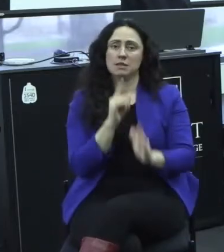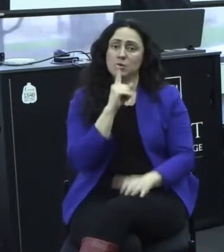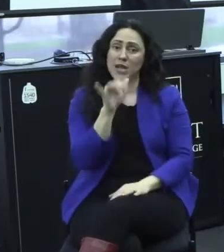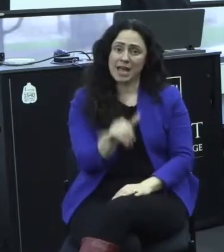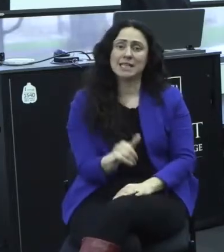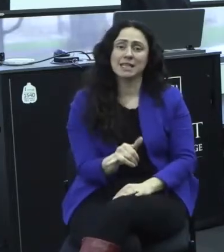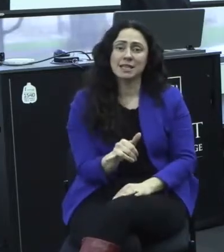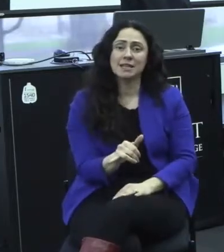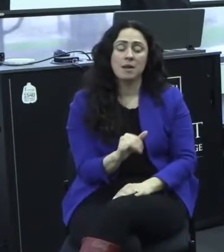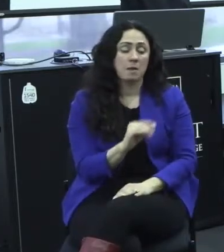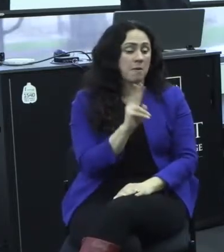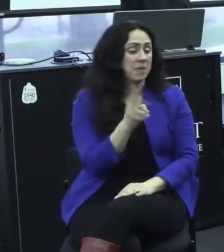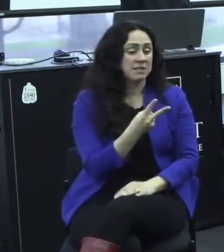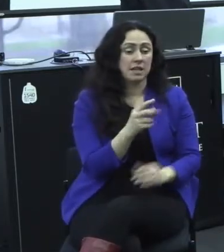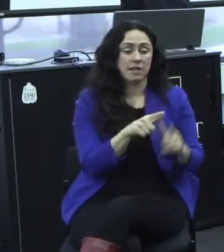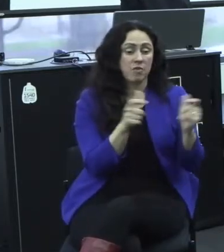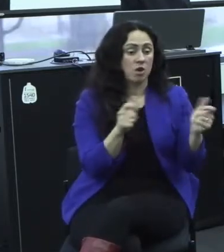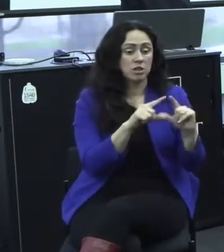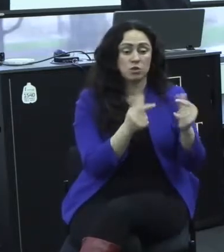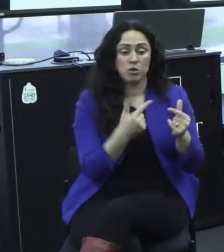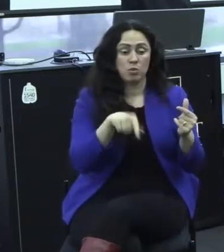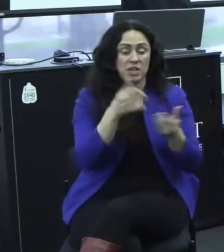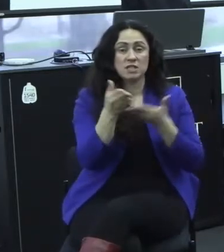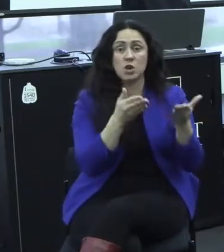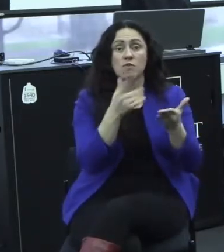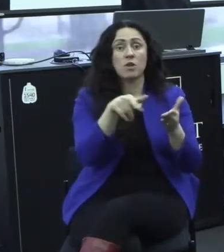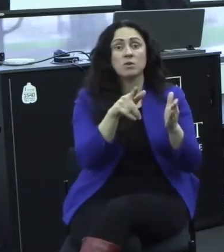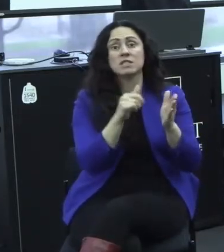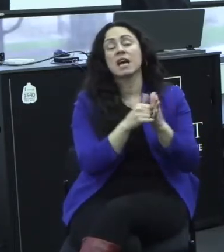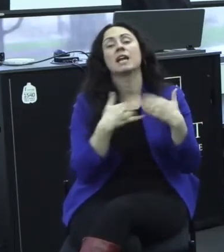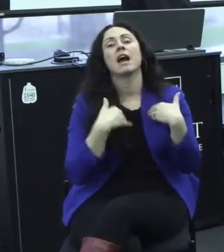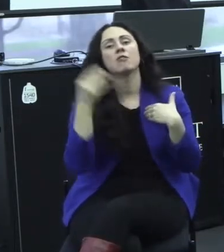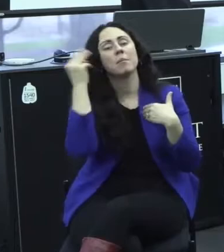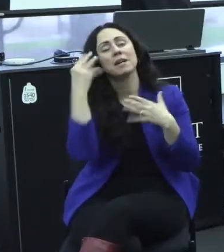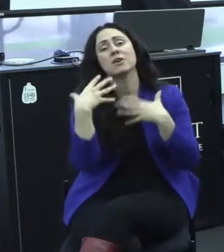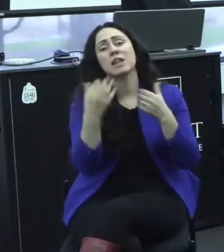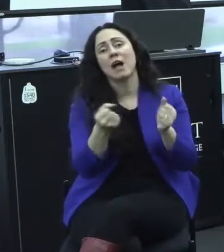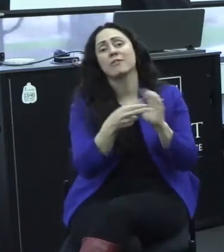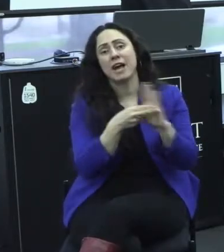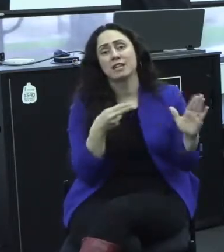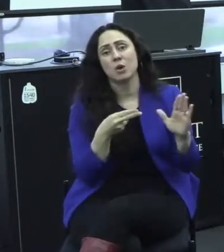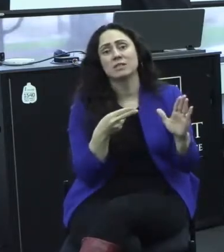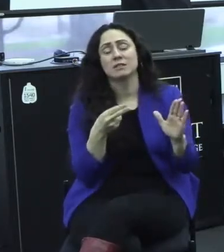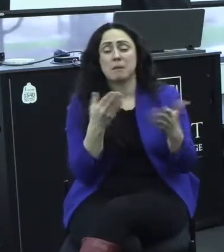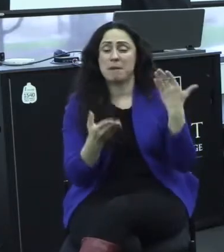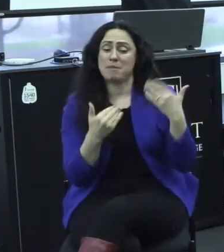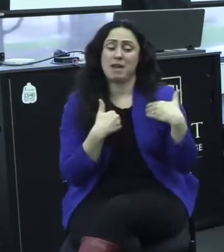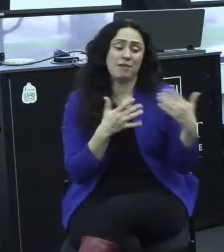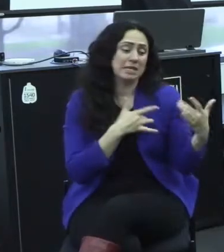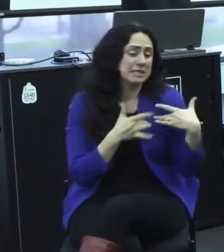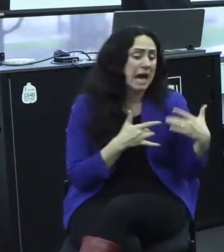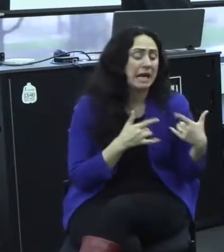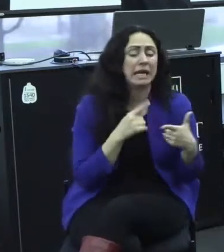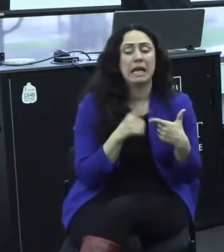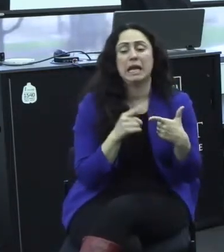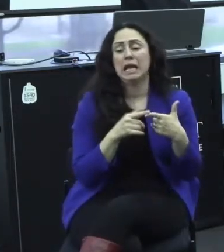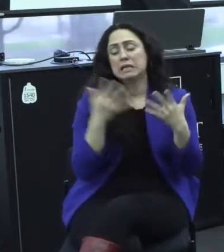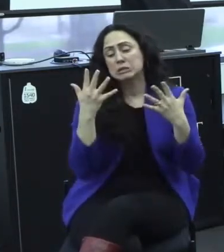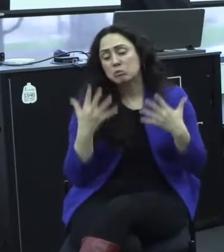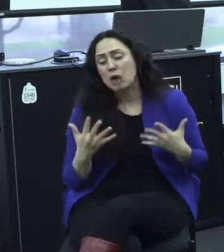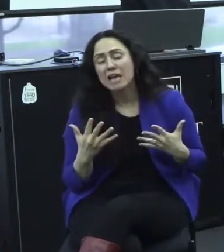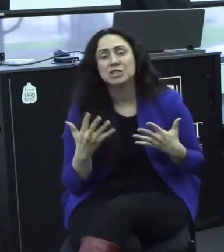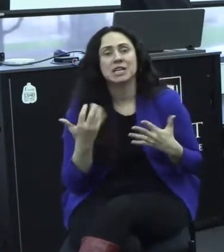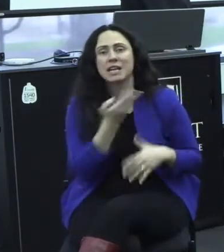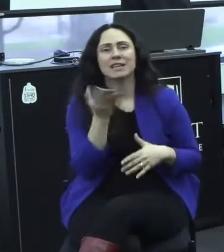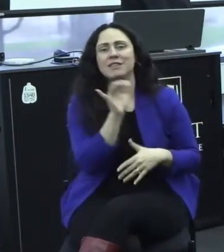I said, the second largest group we serve are those who have a mental health diagnosis and those who may have an anxiety, depression, or anything like